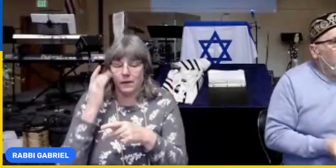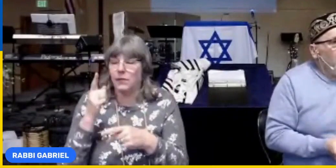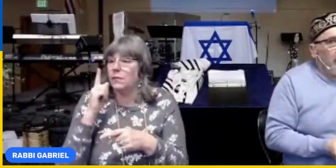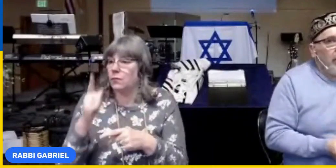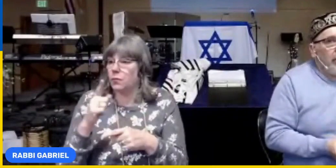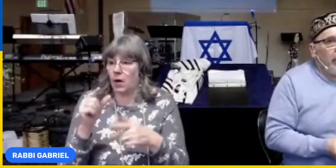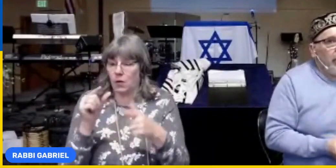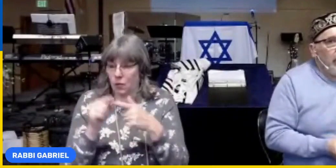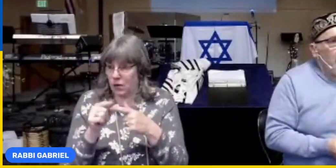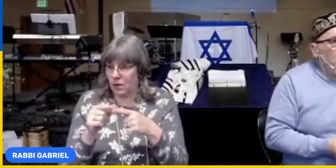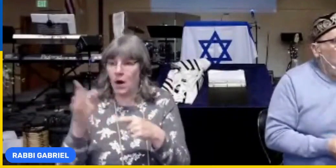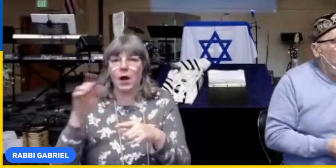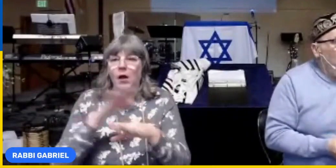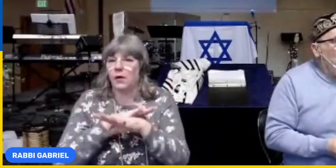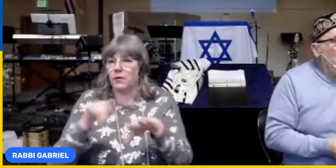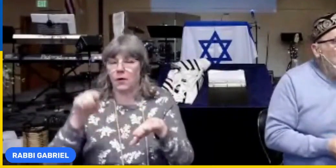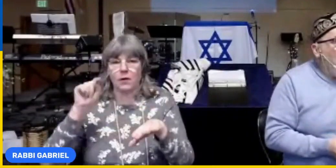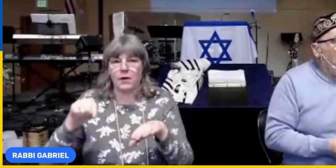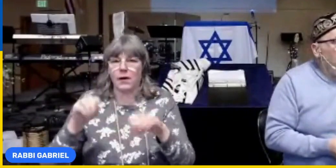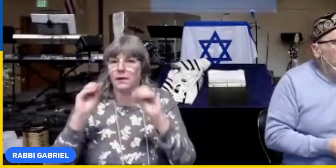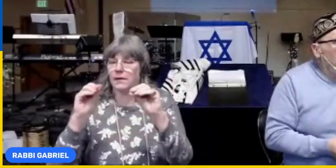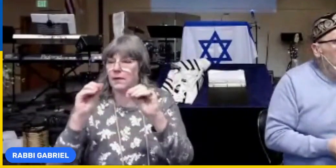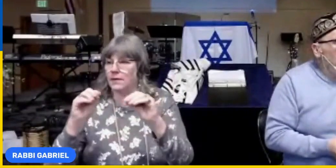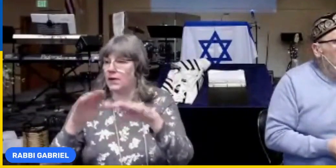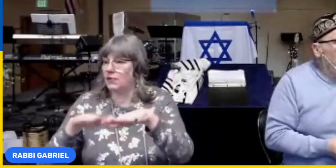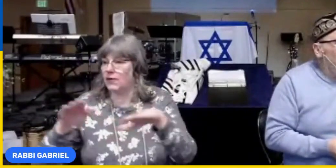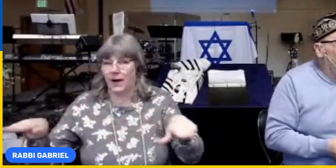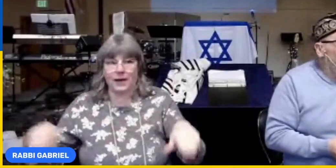a child. It's the word no.